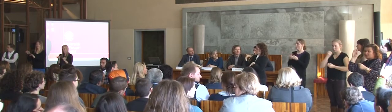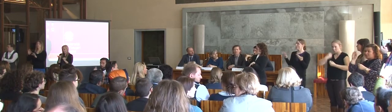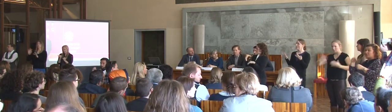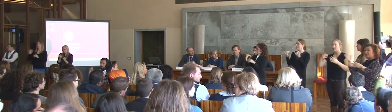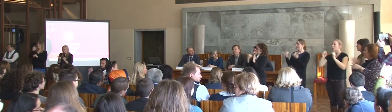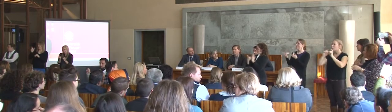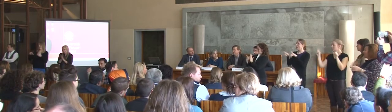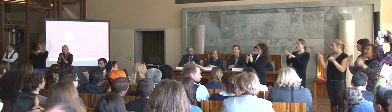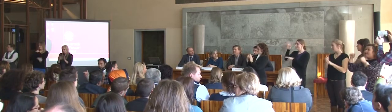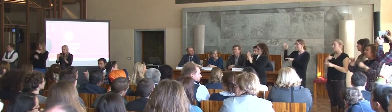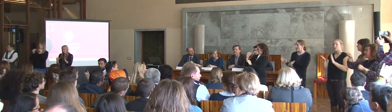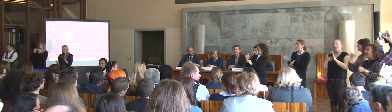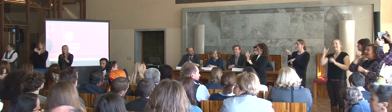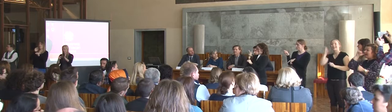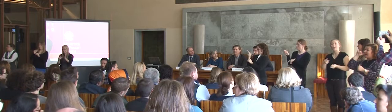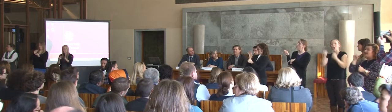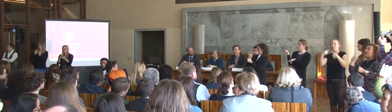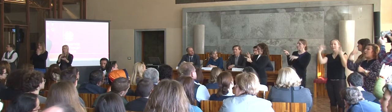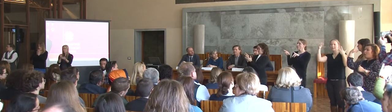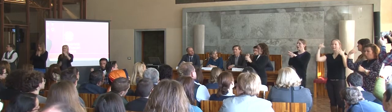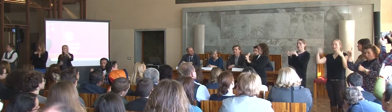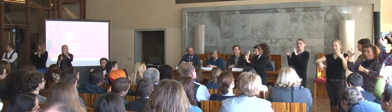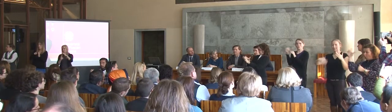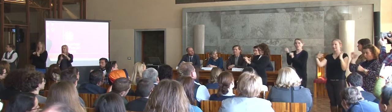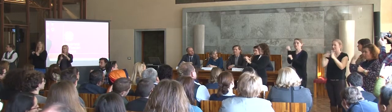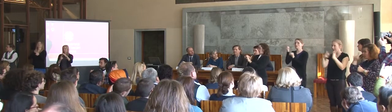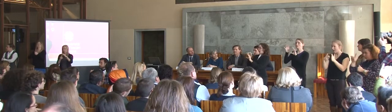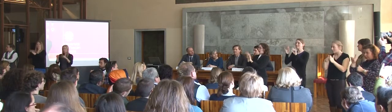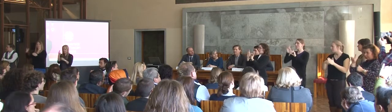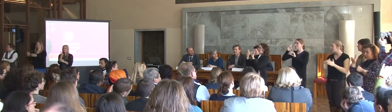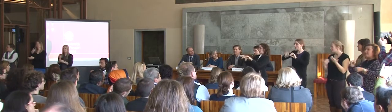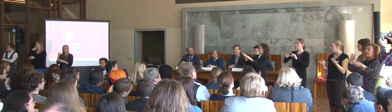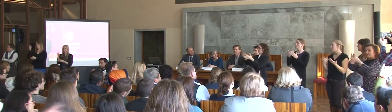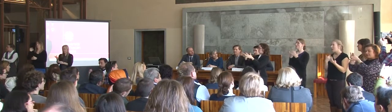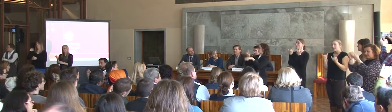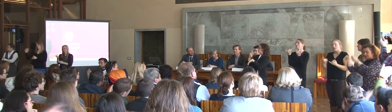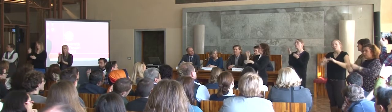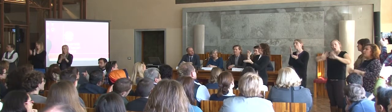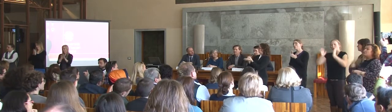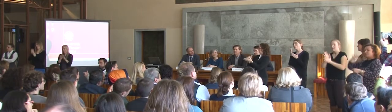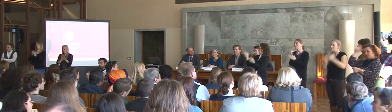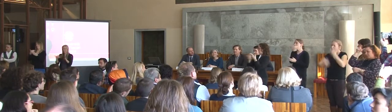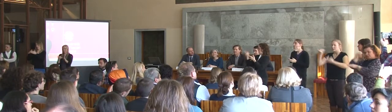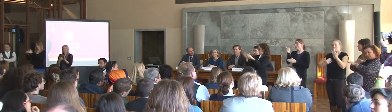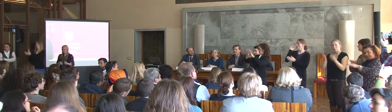from Italy, we managed to reach actually now 200,000 signs,